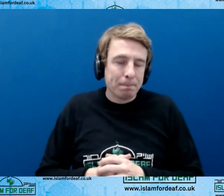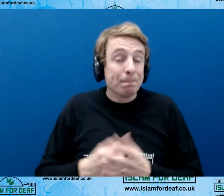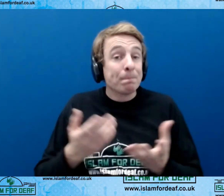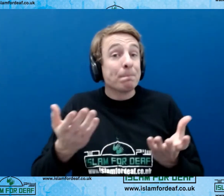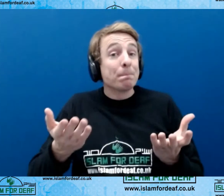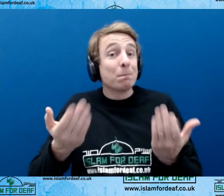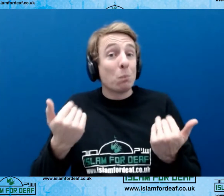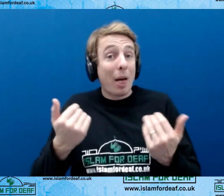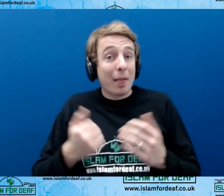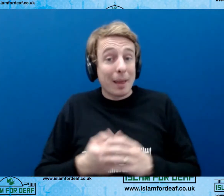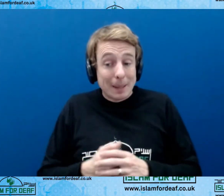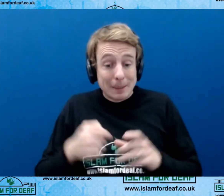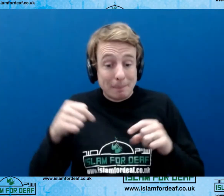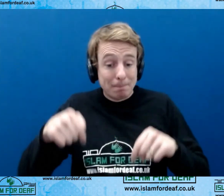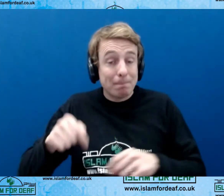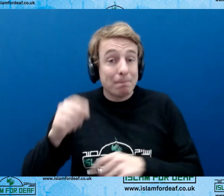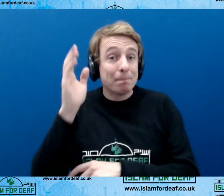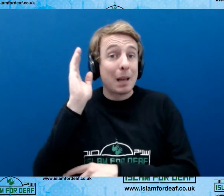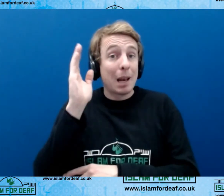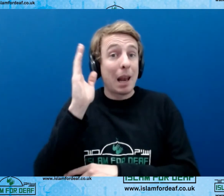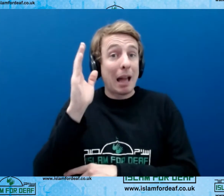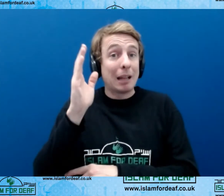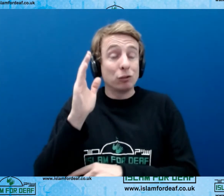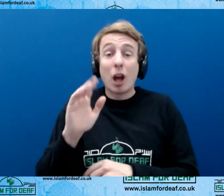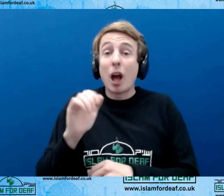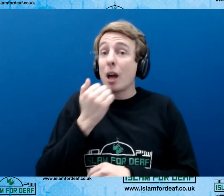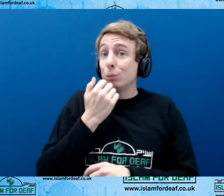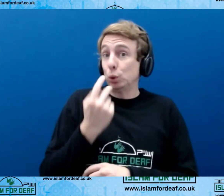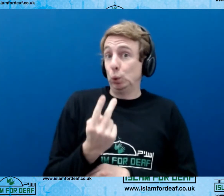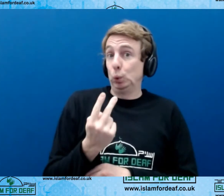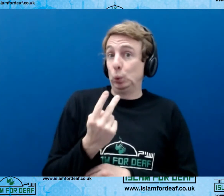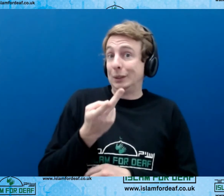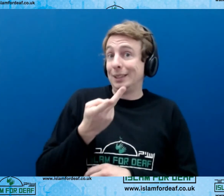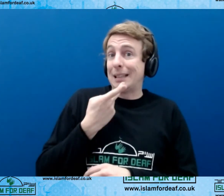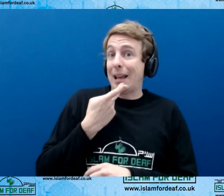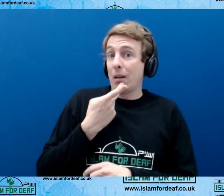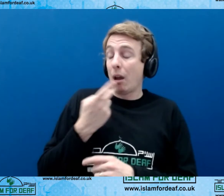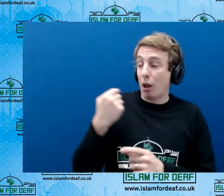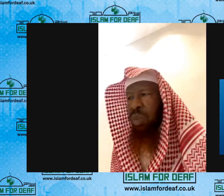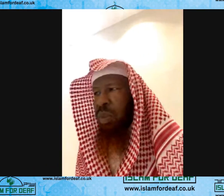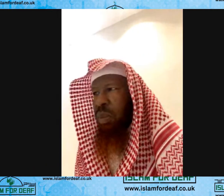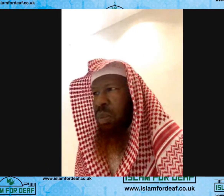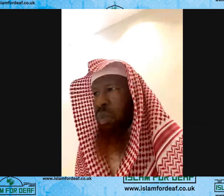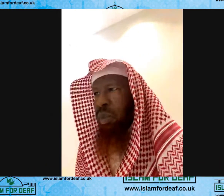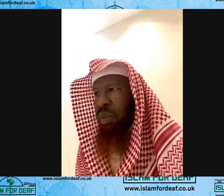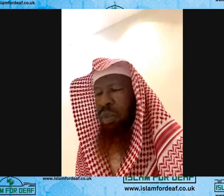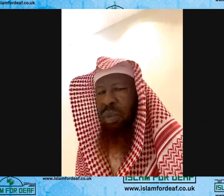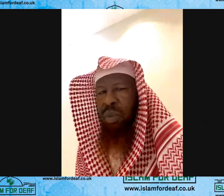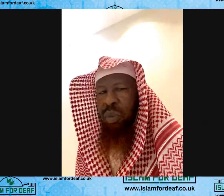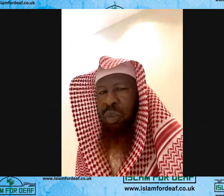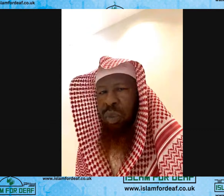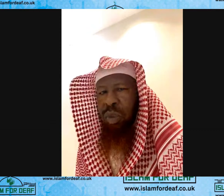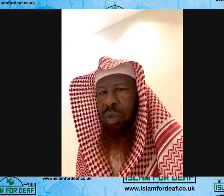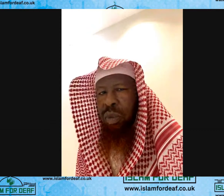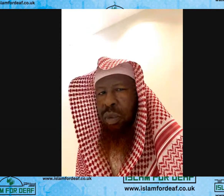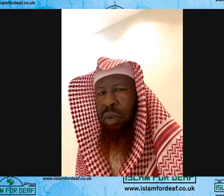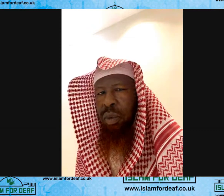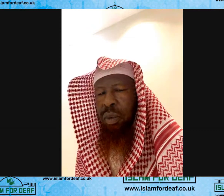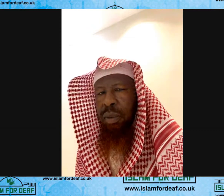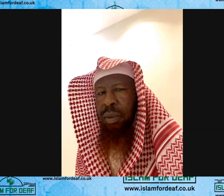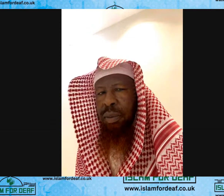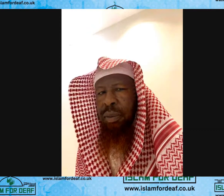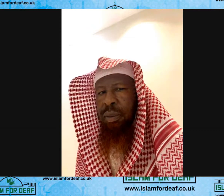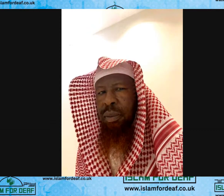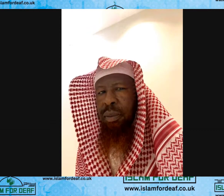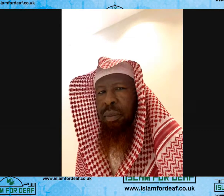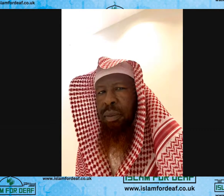the explanation of important lessons for the Muslim masses. The book authored by the Shaykh Aziz ibn Abdullah